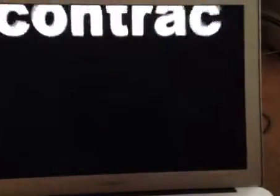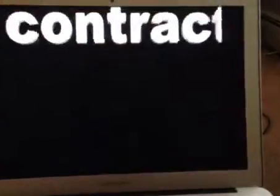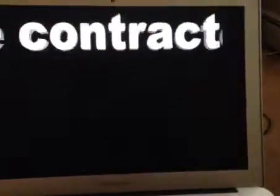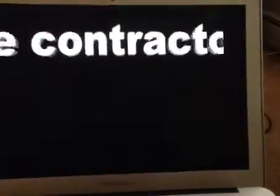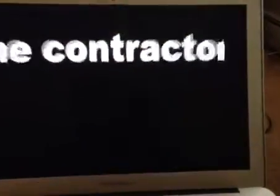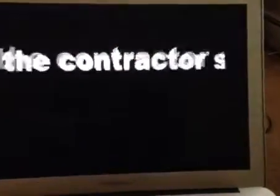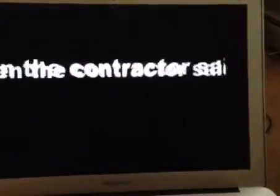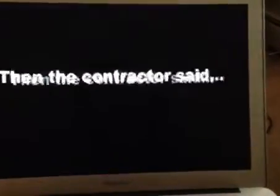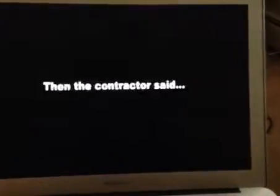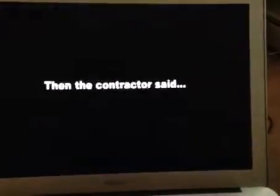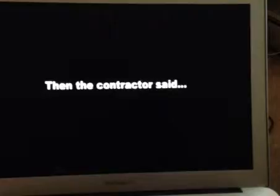you. Goodbye."